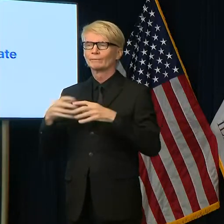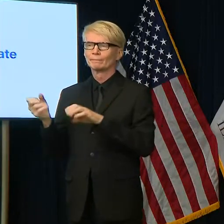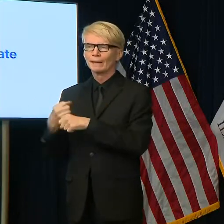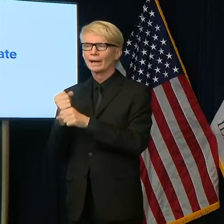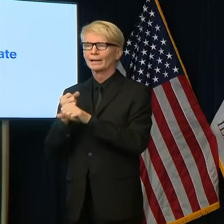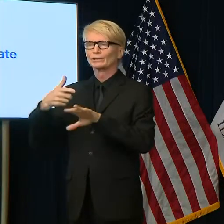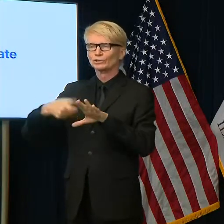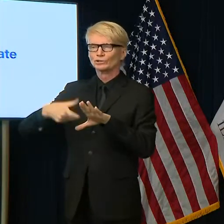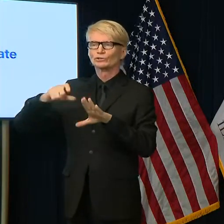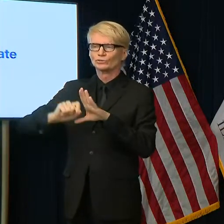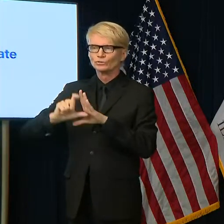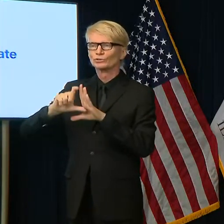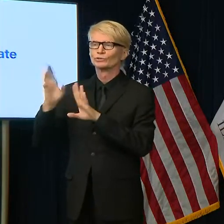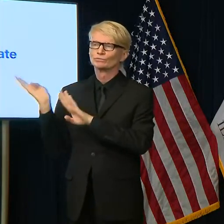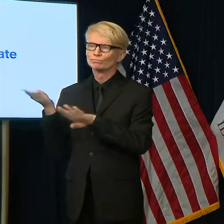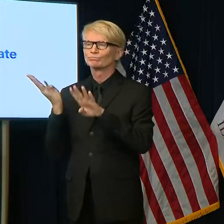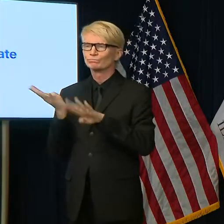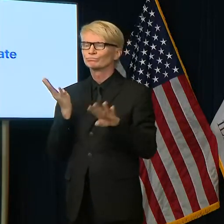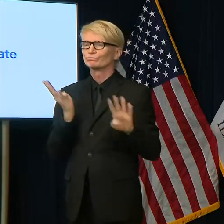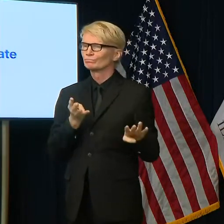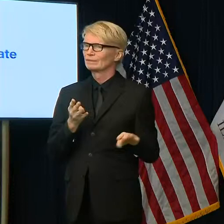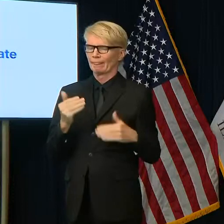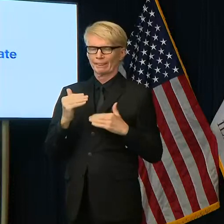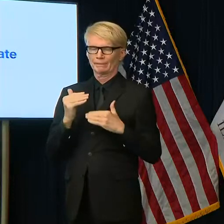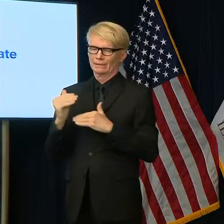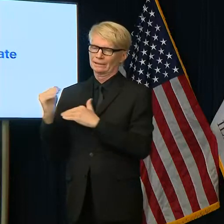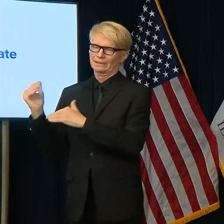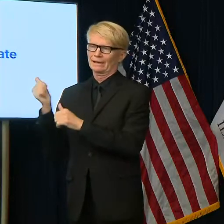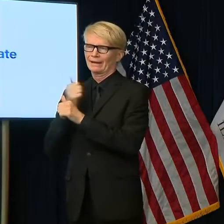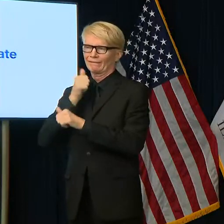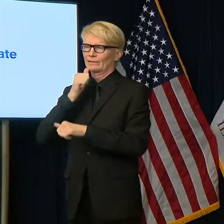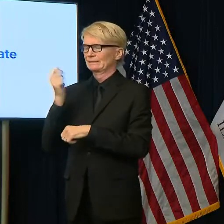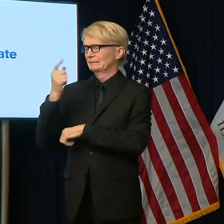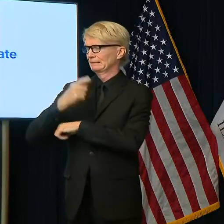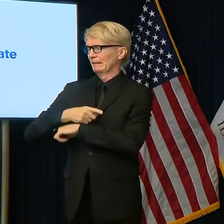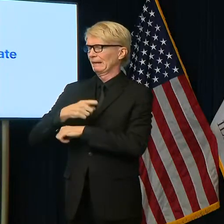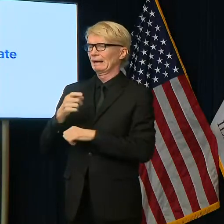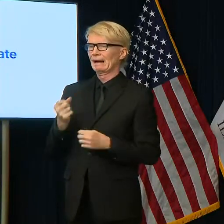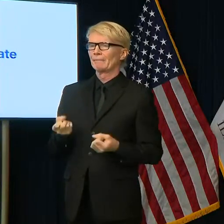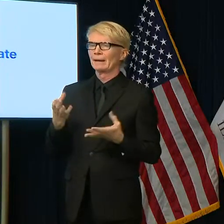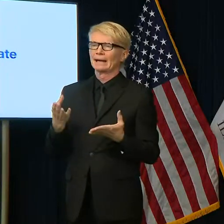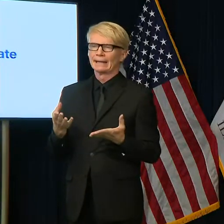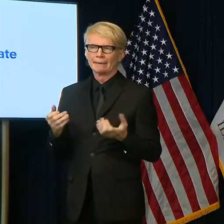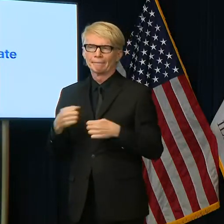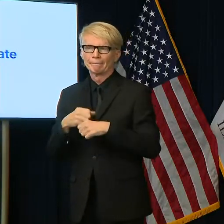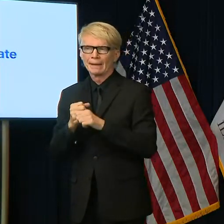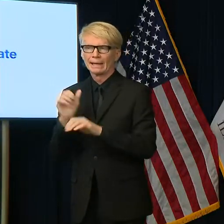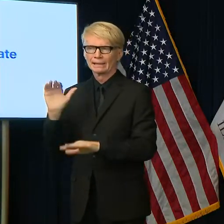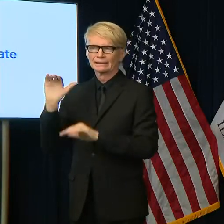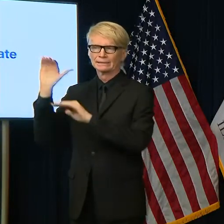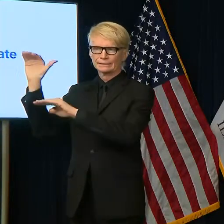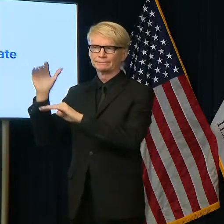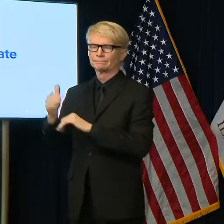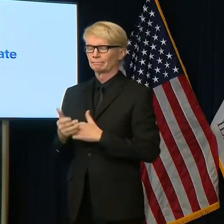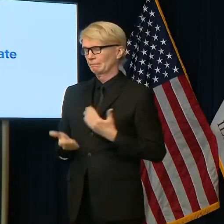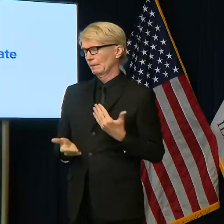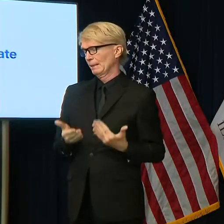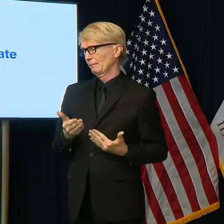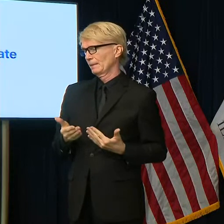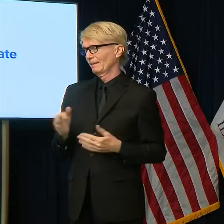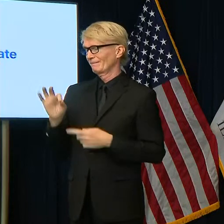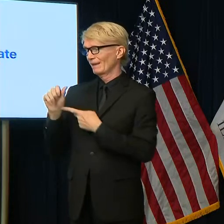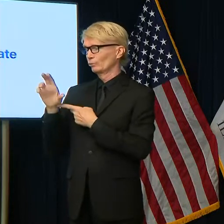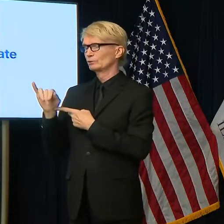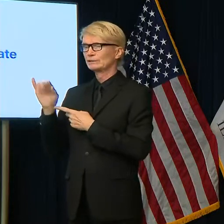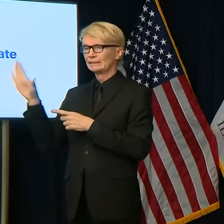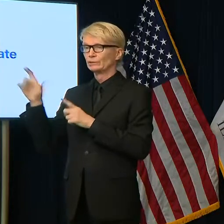given day. So that, according to Dr. Fauci and others, it may be April